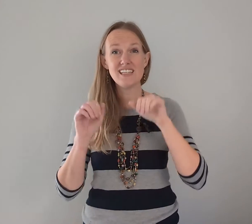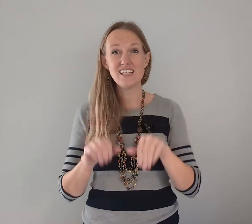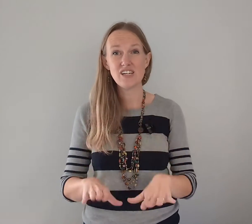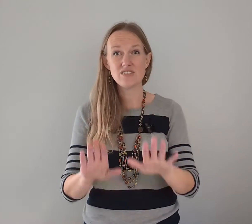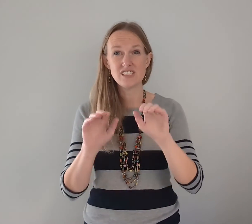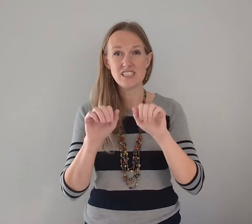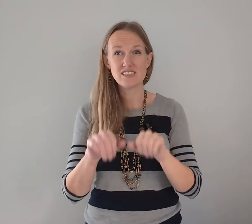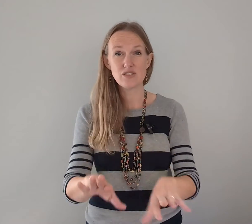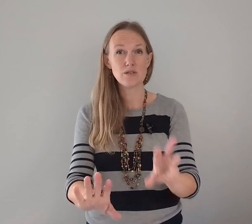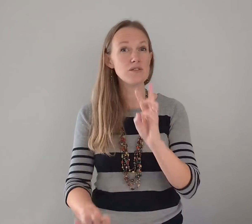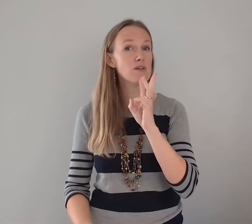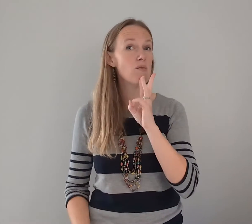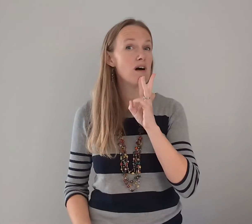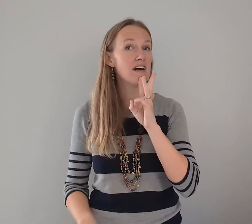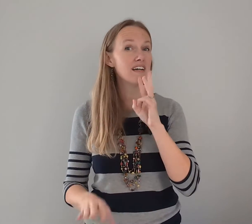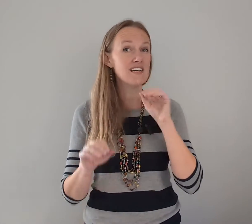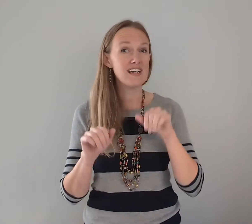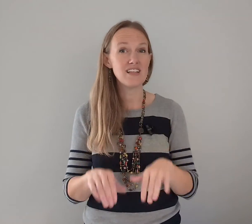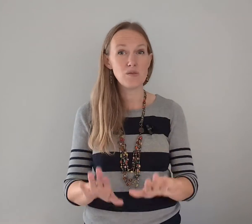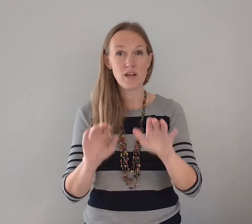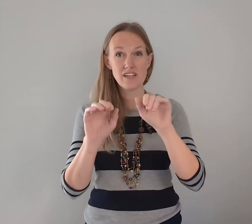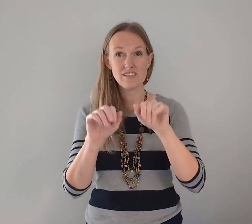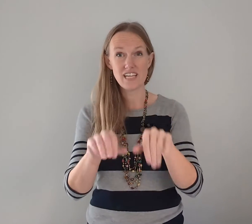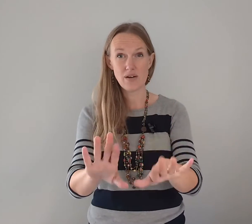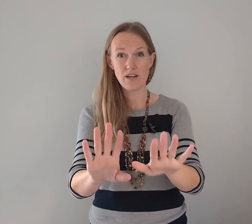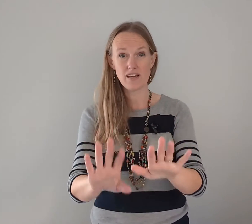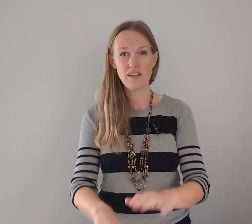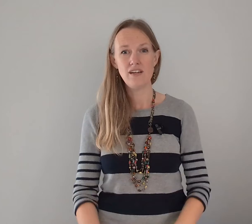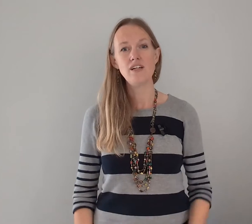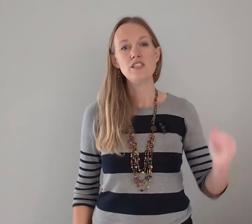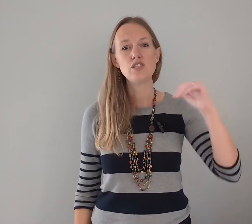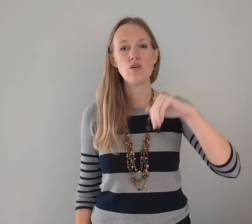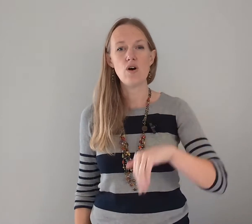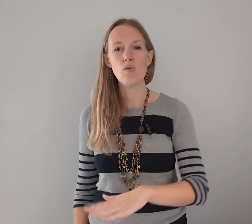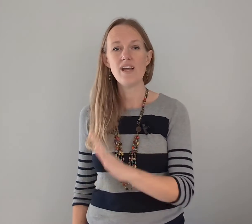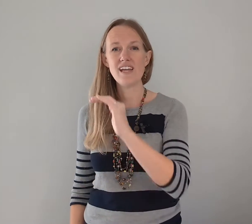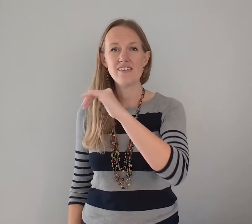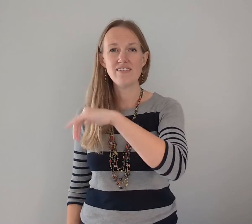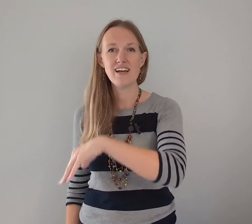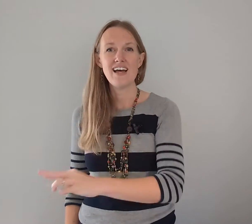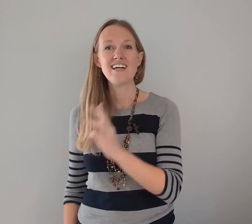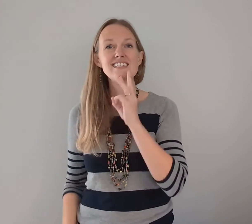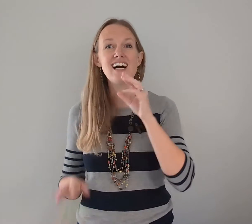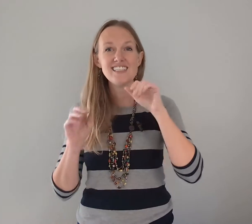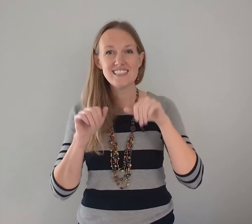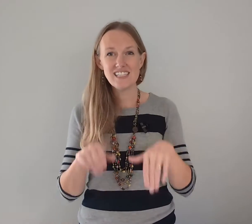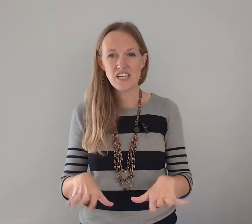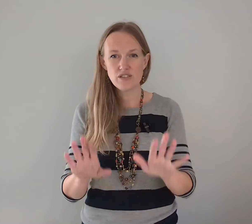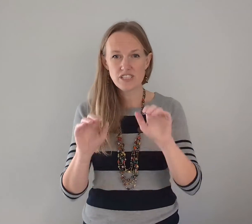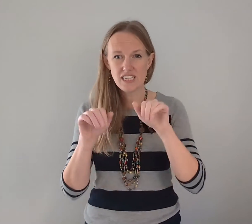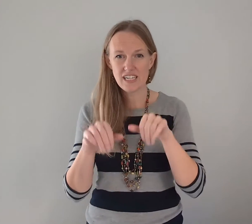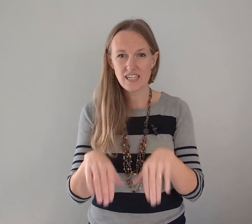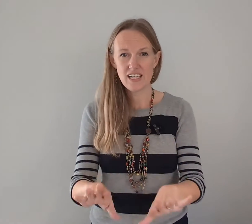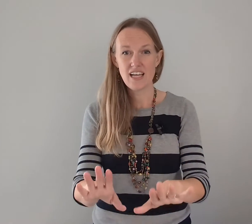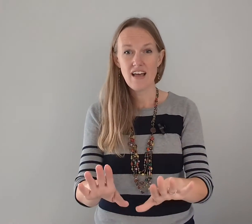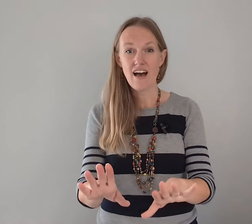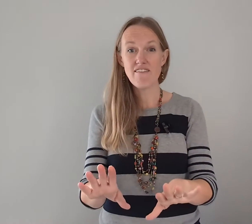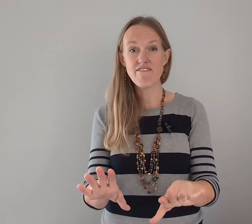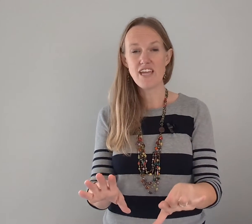the ocean. So I'm doing water and then waves that way. So a wave tossed in the ocean, a